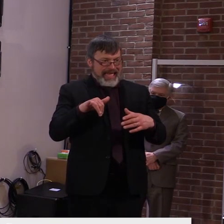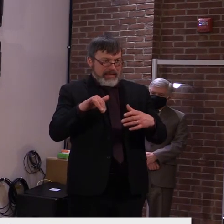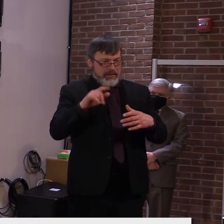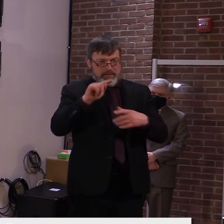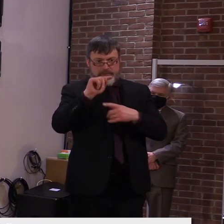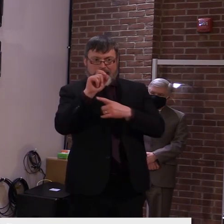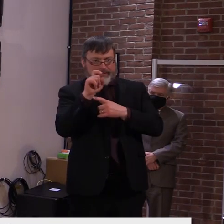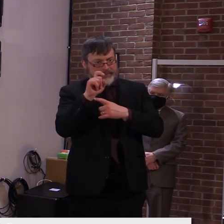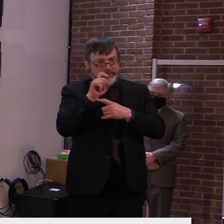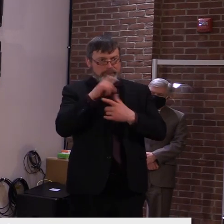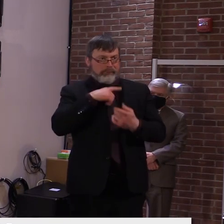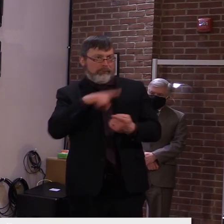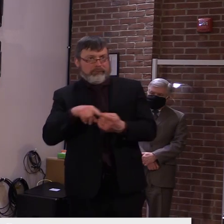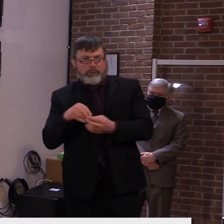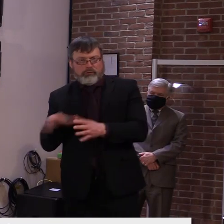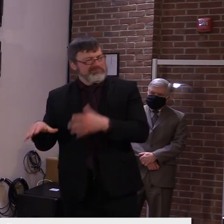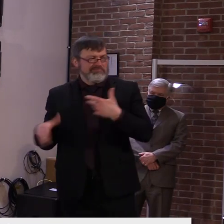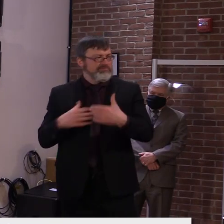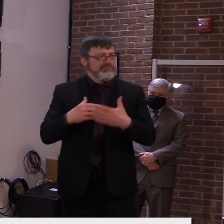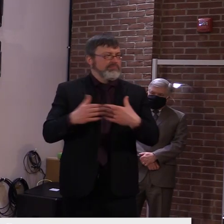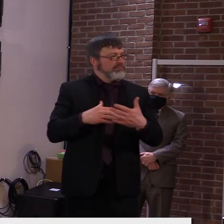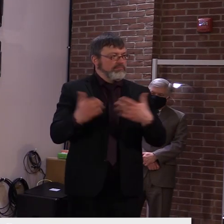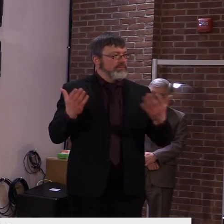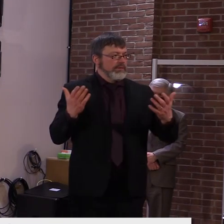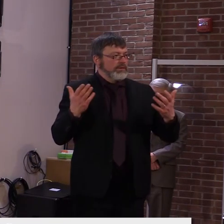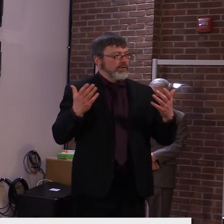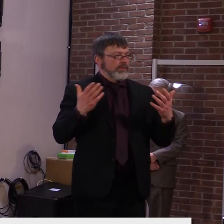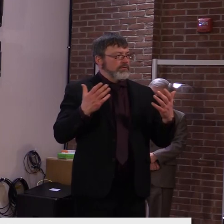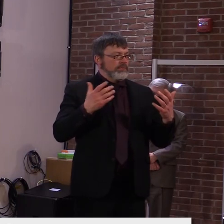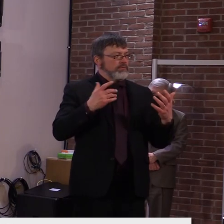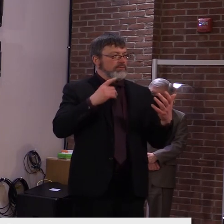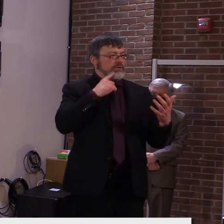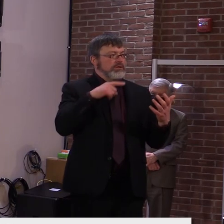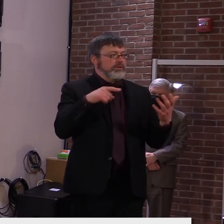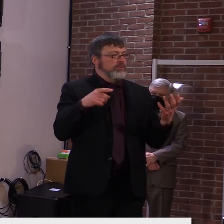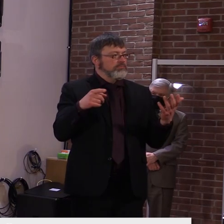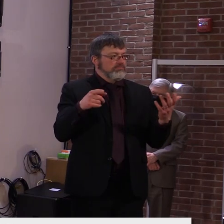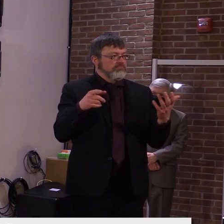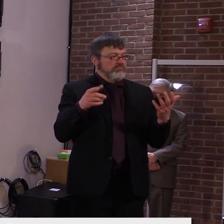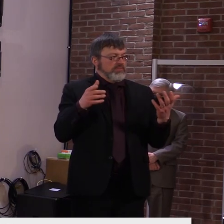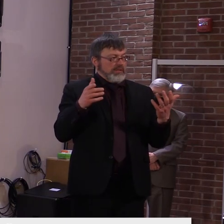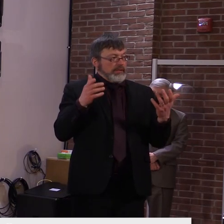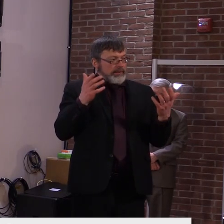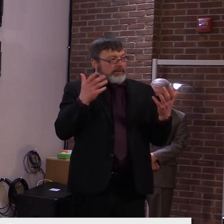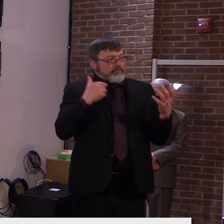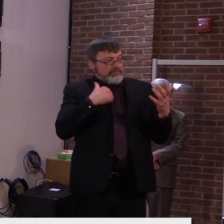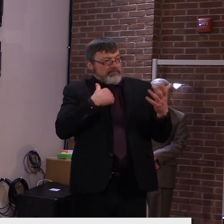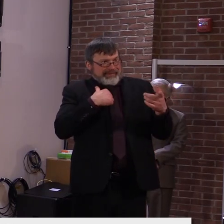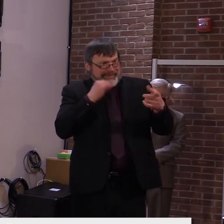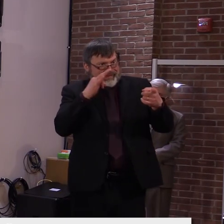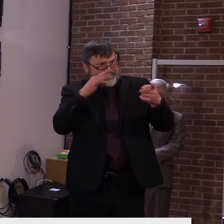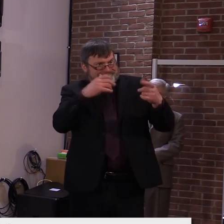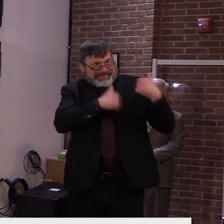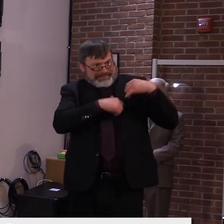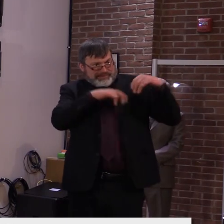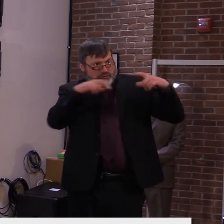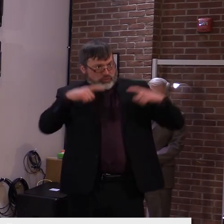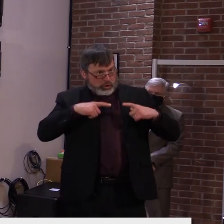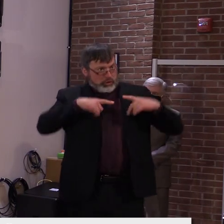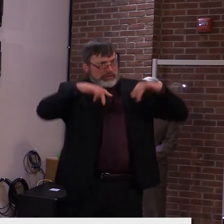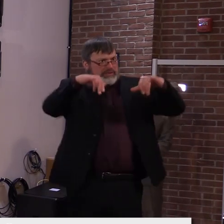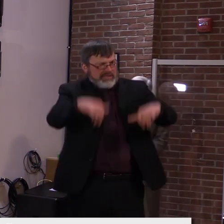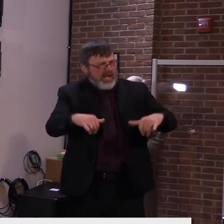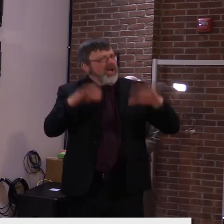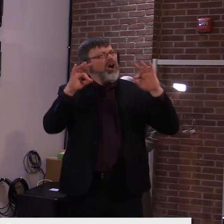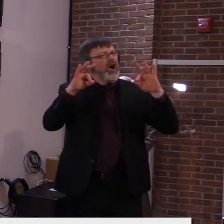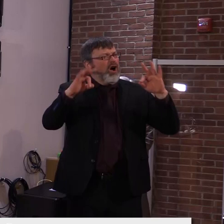kinds of property tax, all kinds of other taxes that they would be paying if they were living in the state, would exceed what we're charging them.